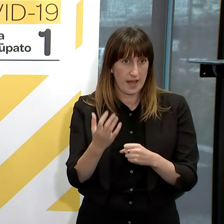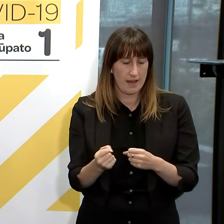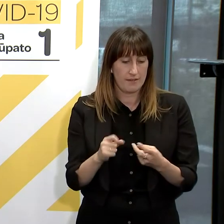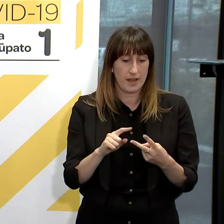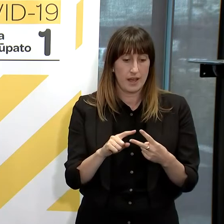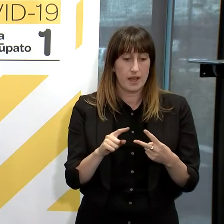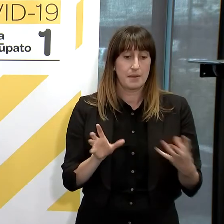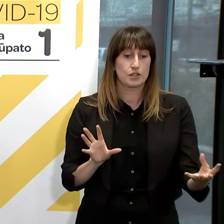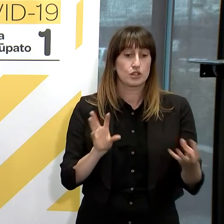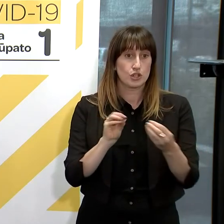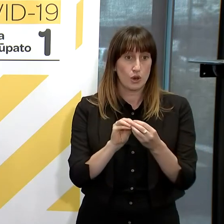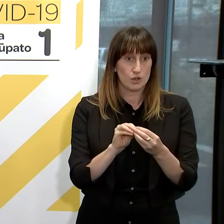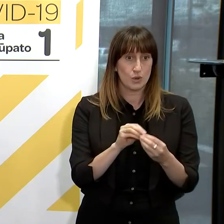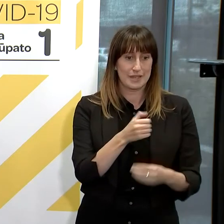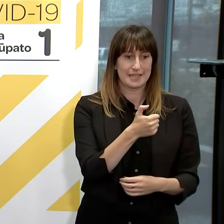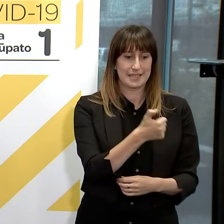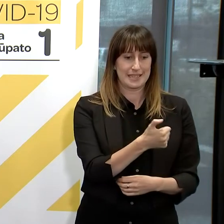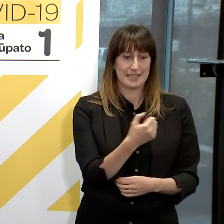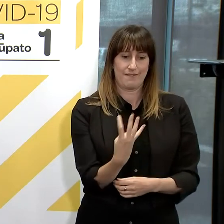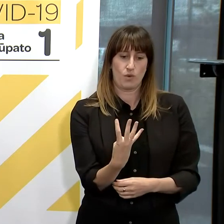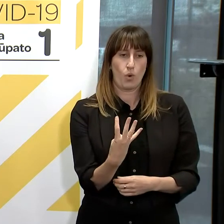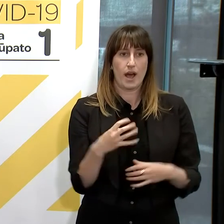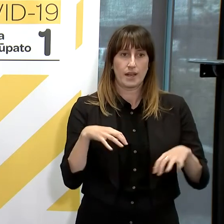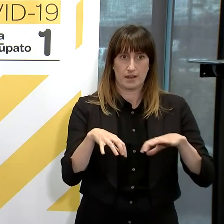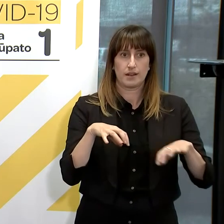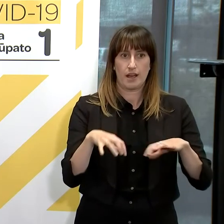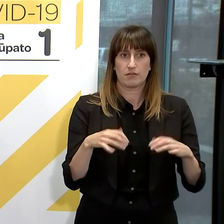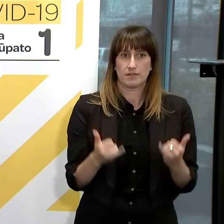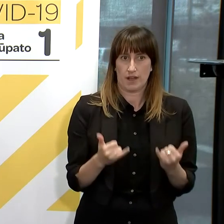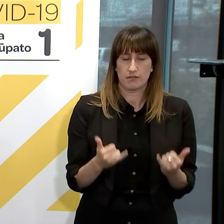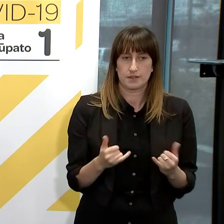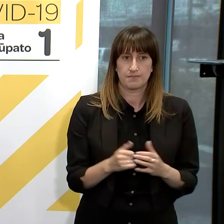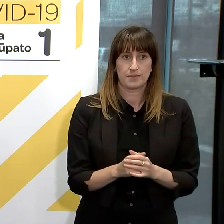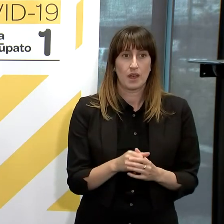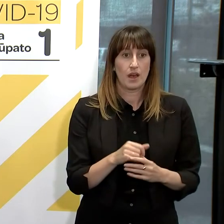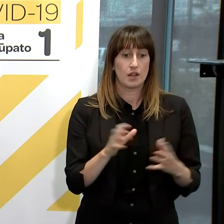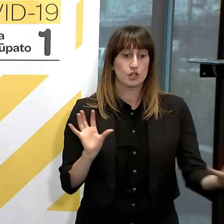to 64. Our total number of confirmed cases is